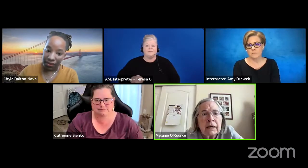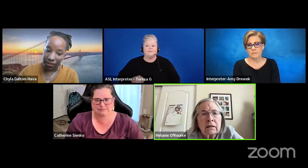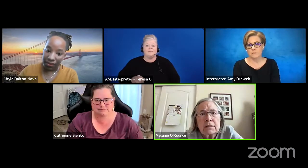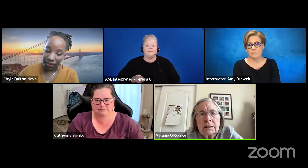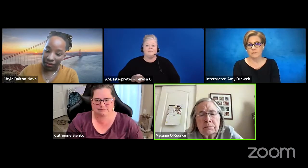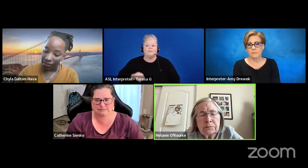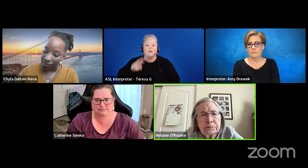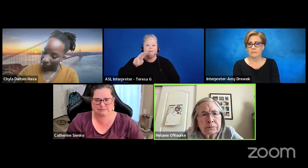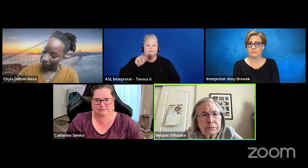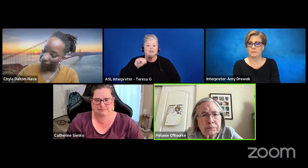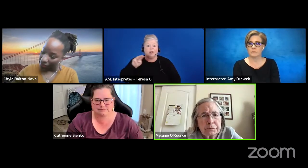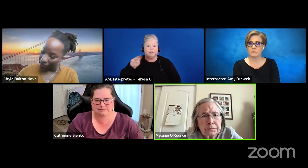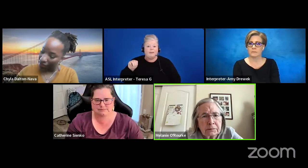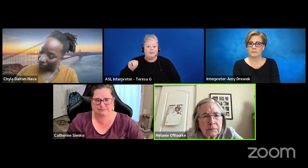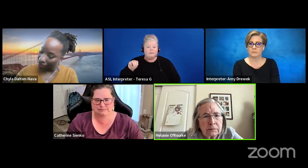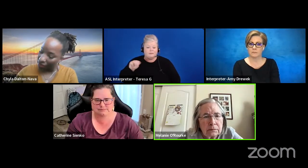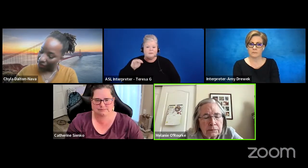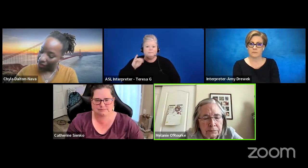Michelle Michaels.